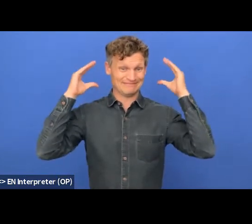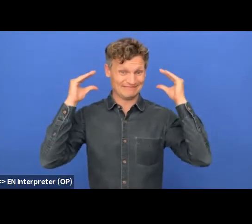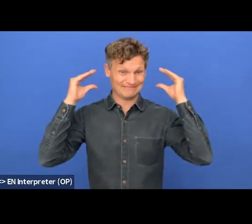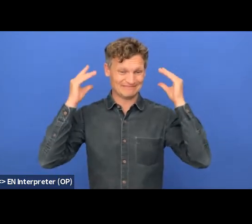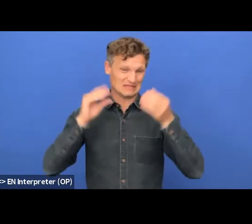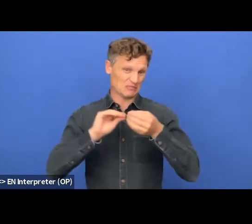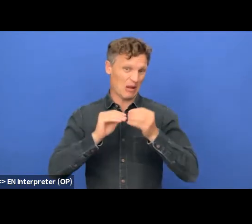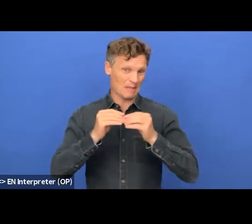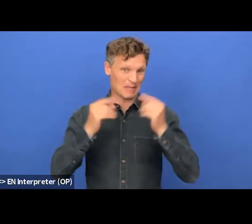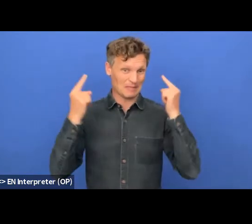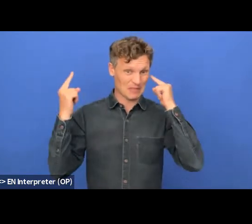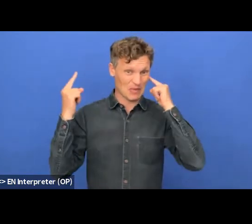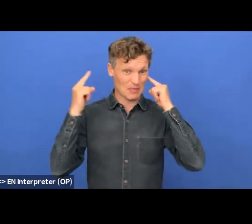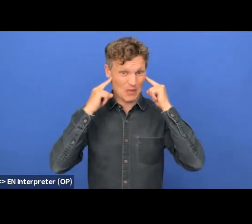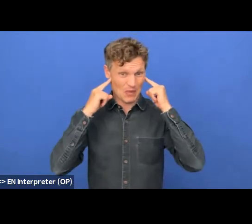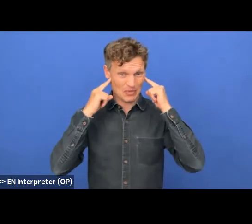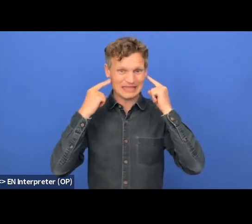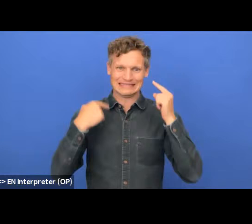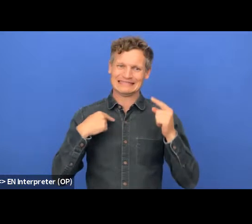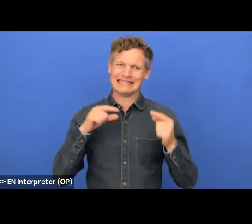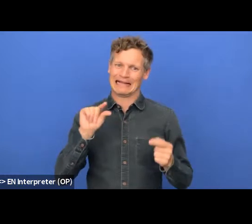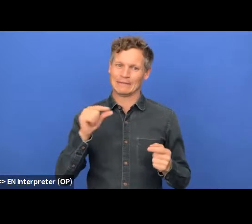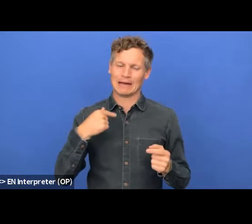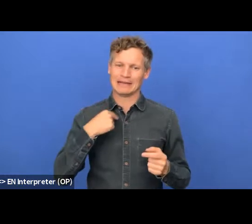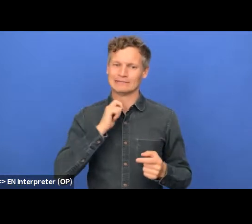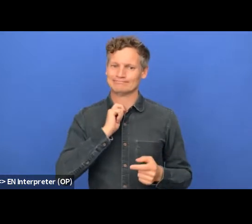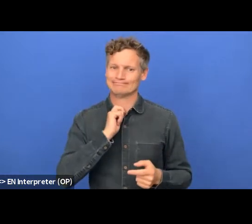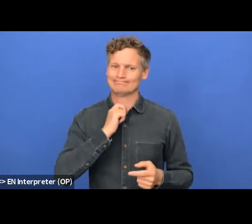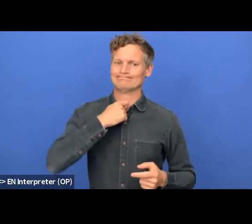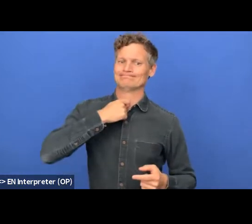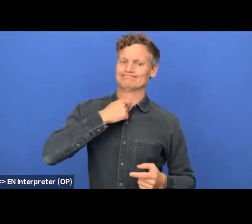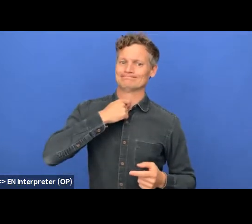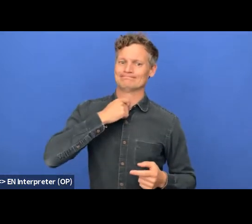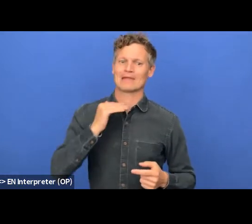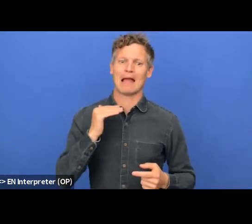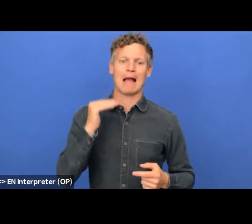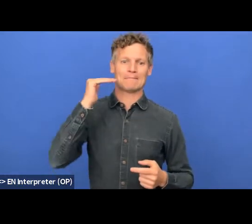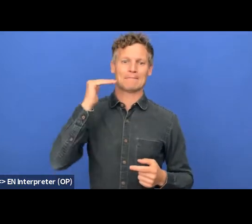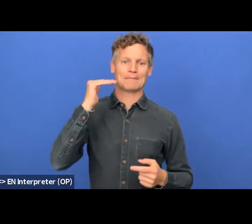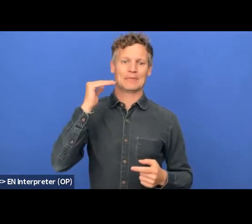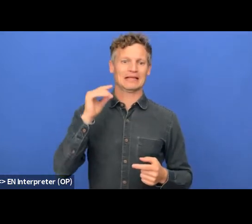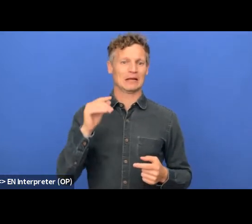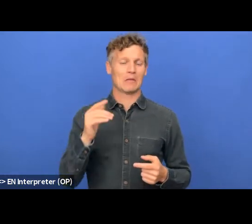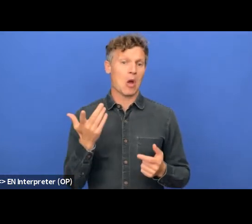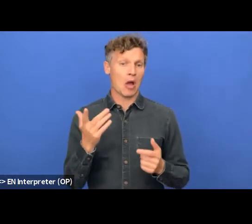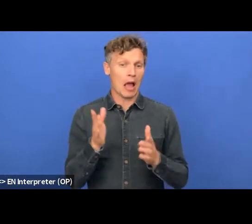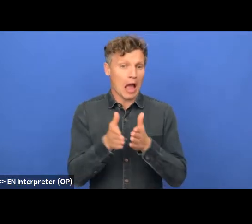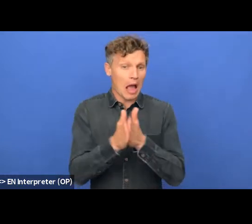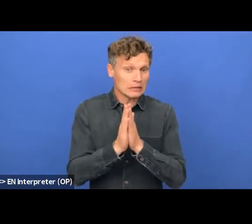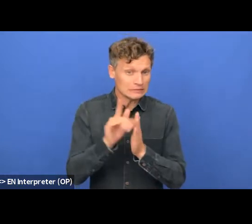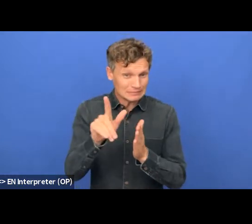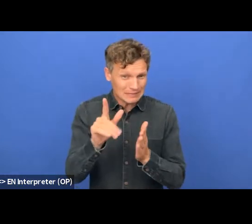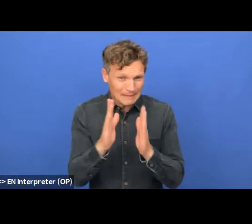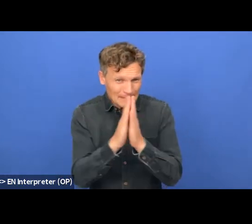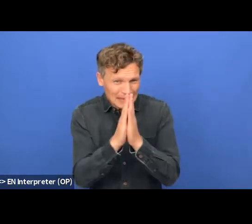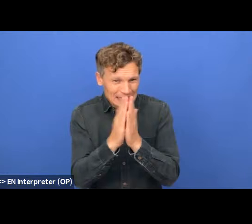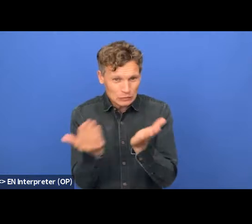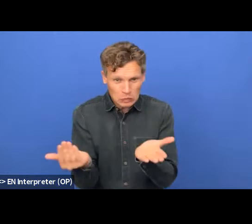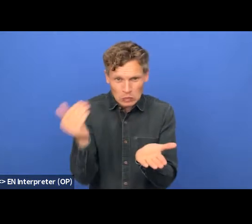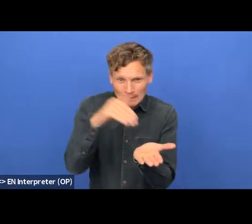have to speak a little bit louder and ask them to repeat what they can hear, or sometimes I write it